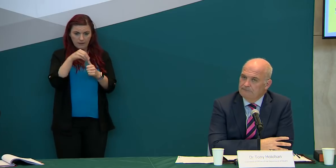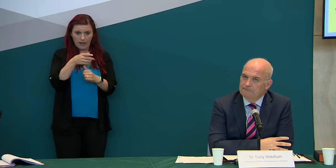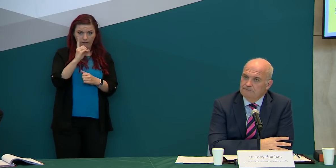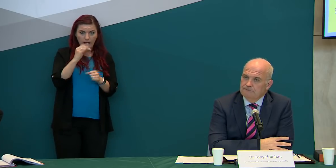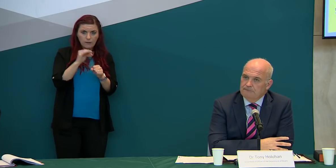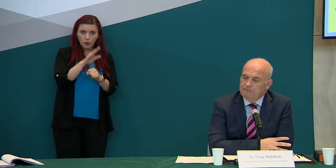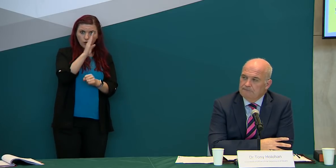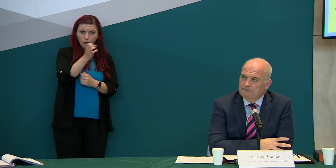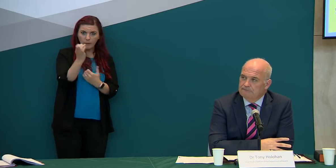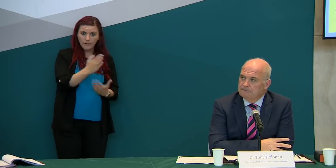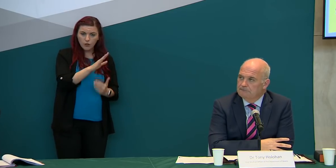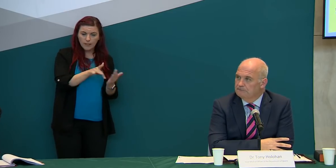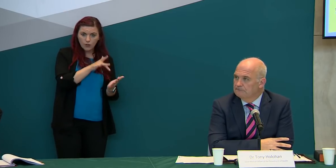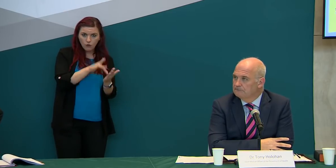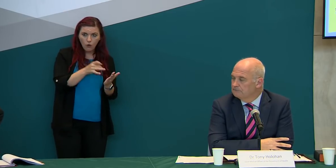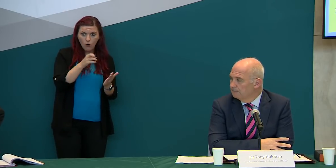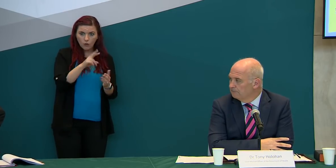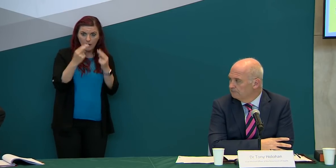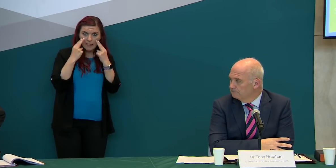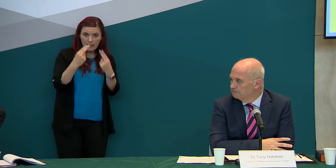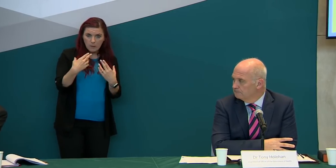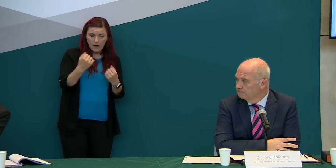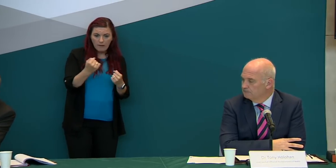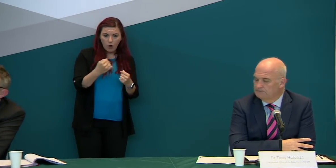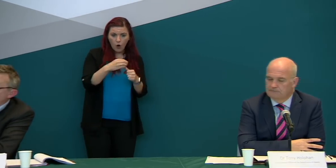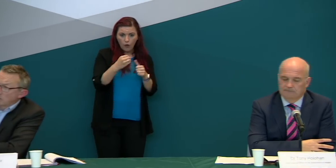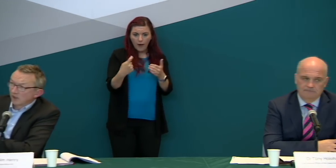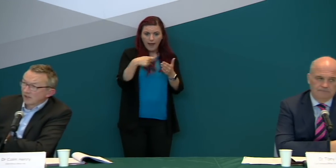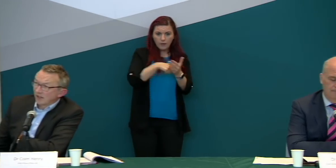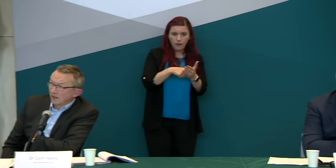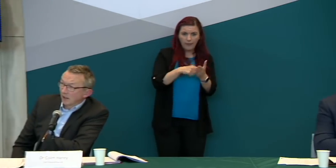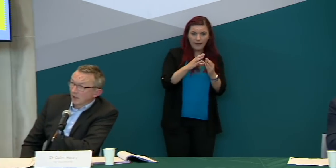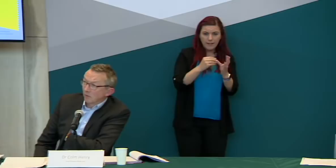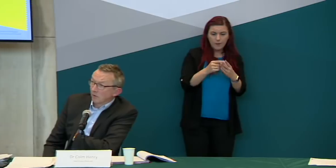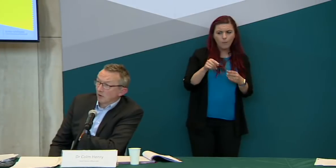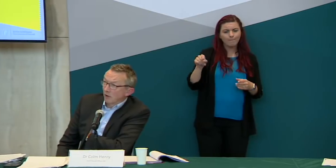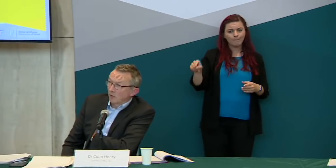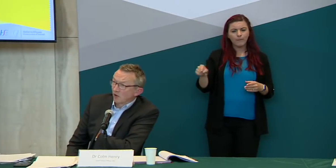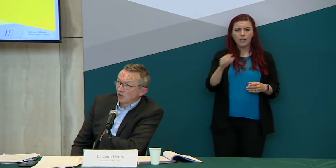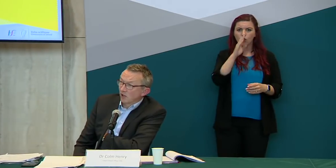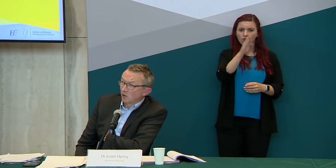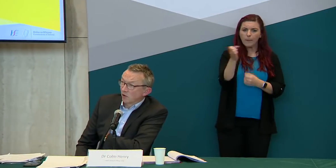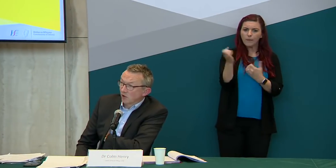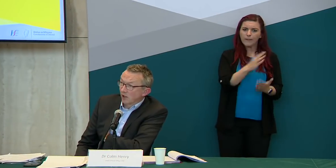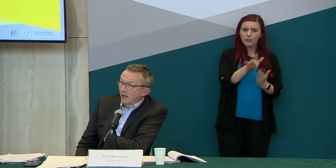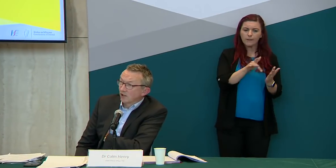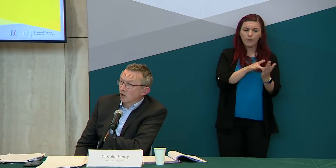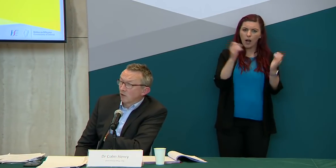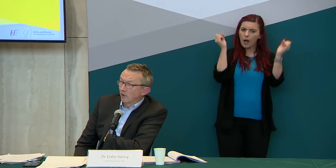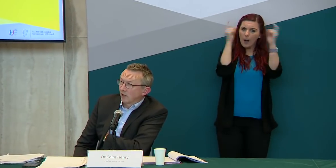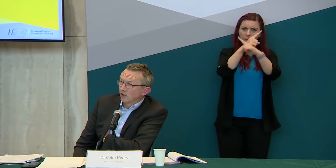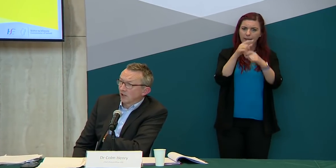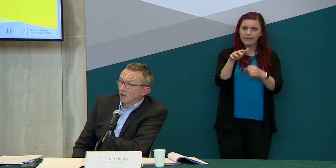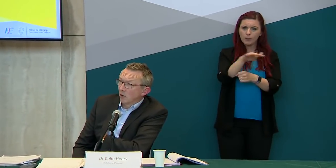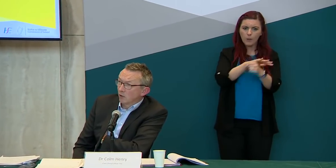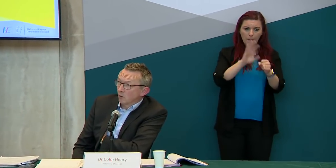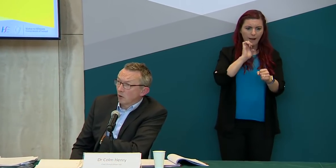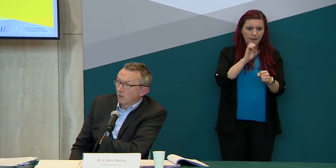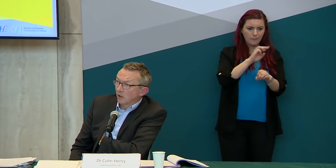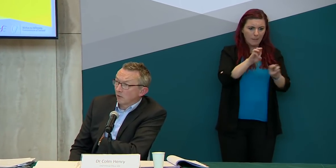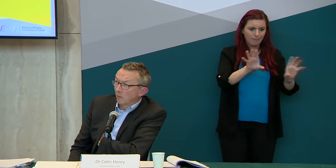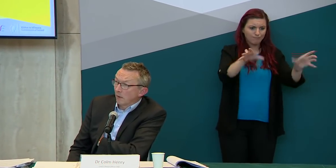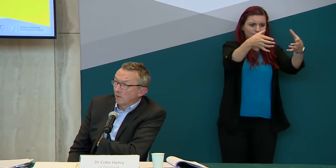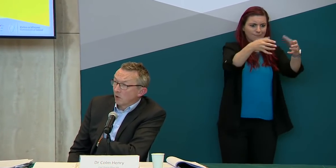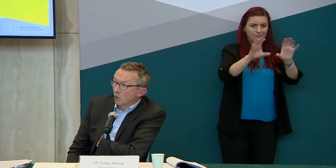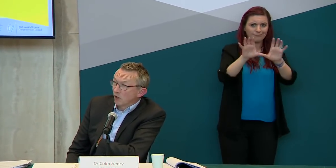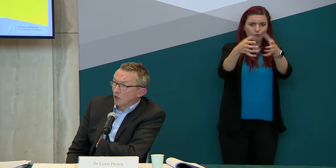as well as that, specific provisions made for them as well? Yeah, well, this is a particularly complex setting, direct provision centres, because again, it's a congregated setting,